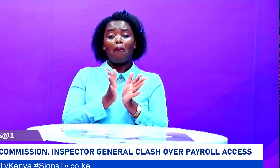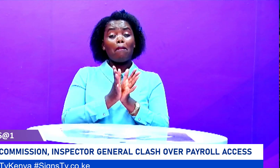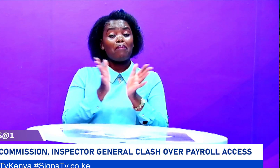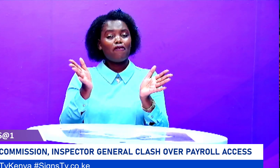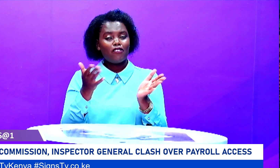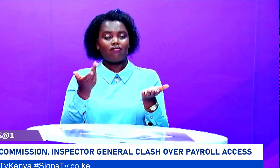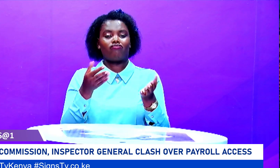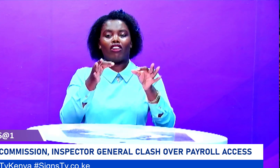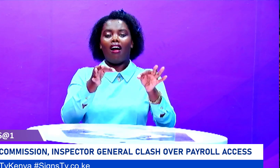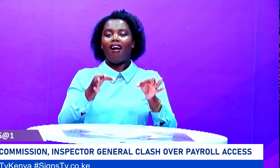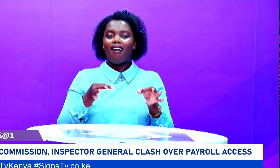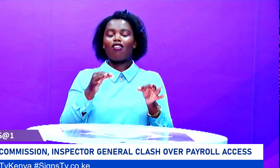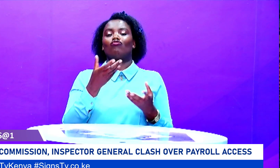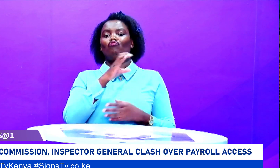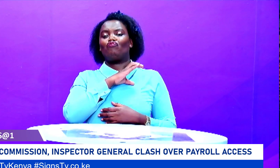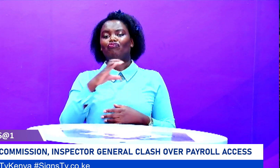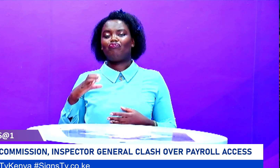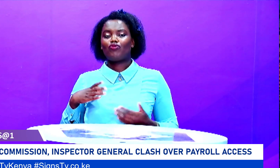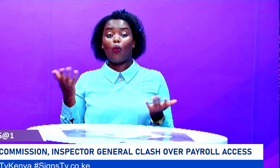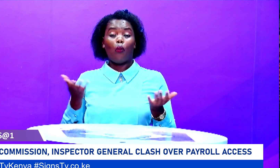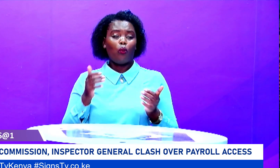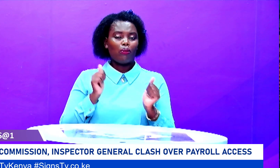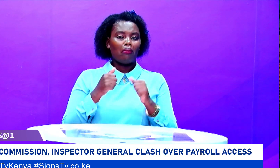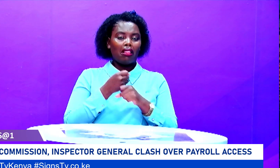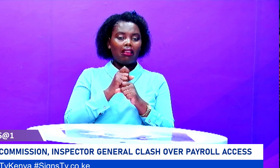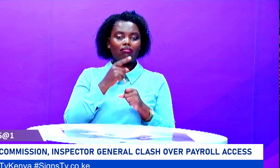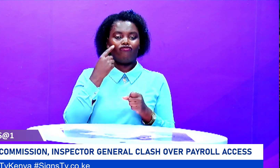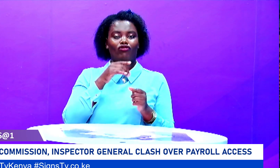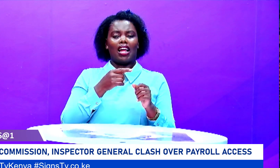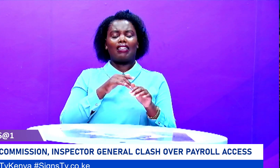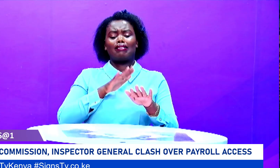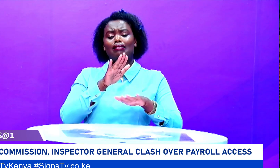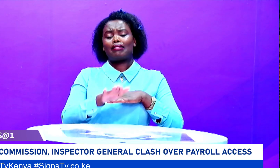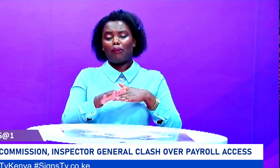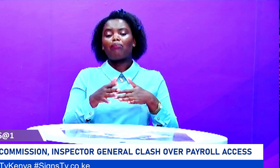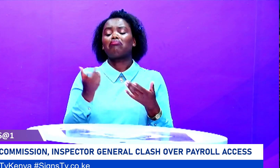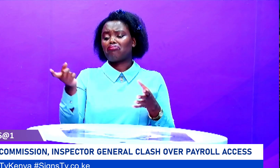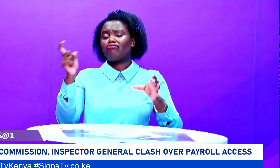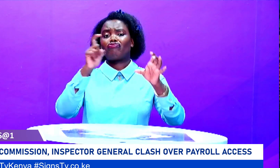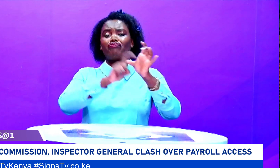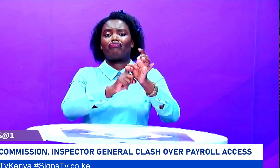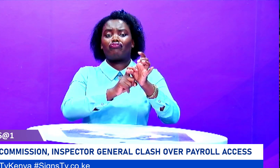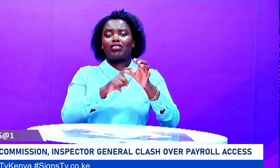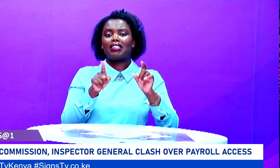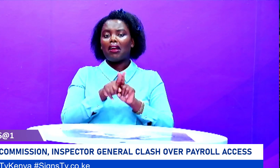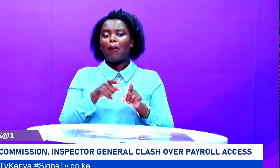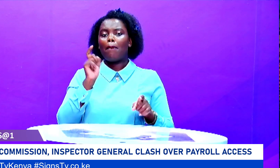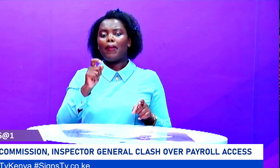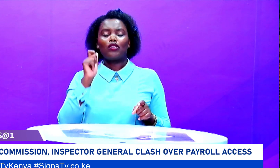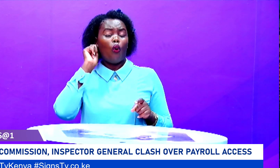The standoff played out before the Public Accounts Committee, which ultimately had to step in and